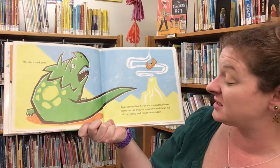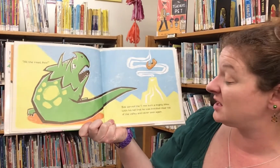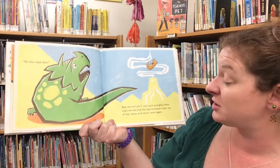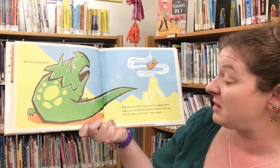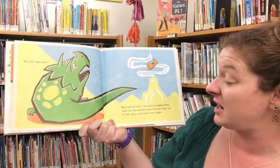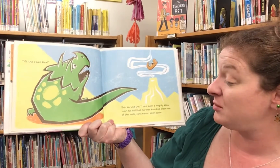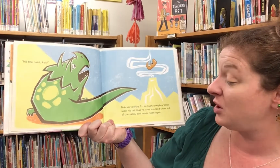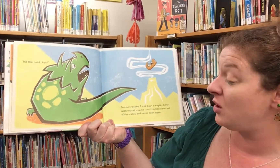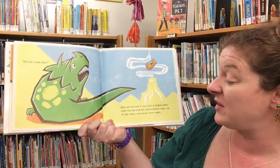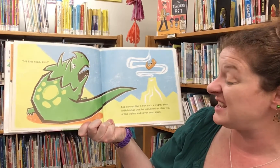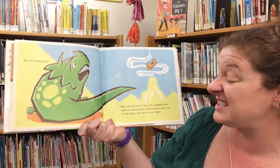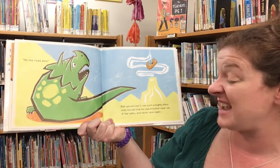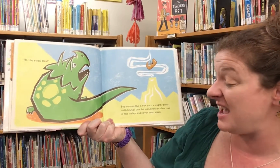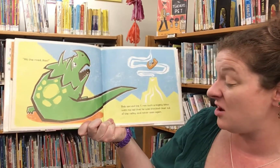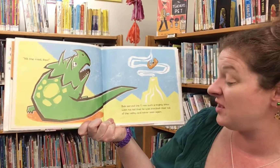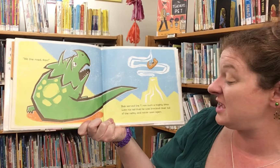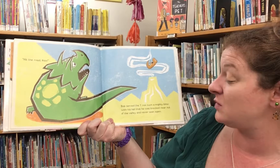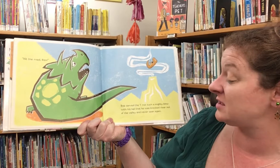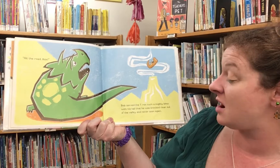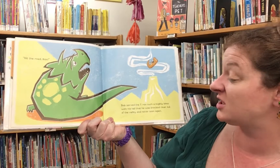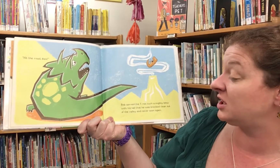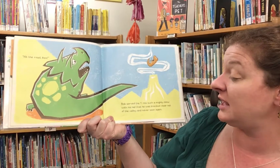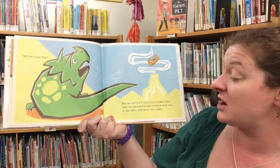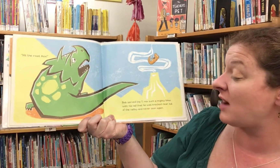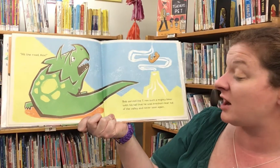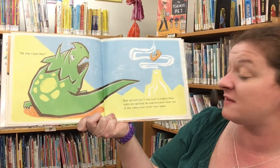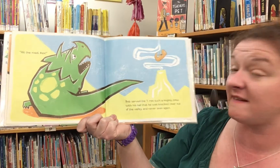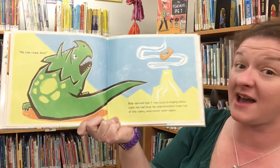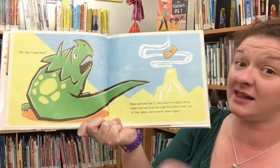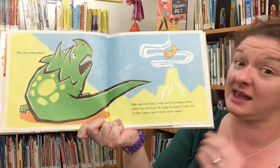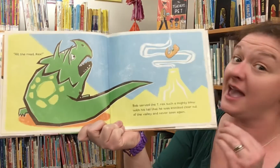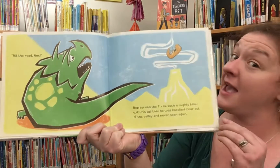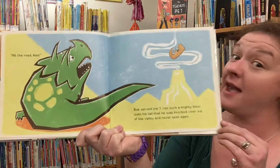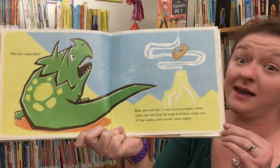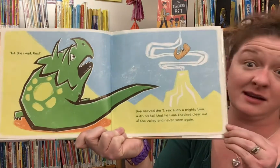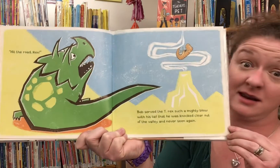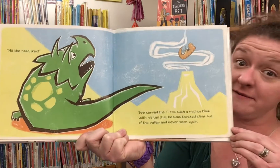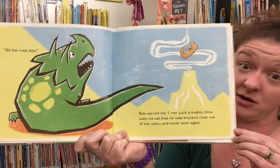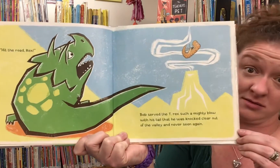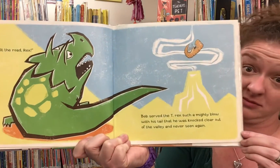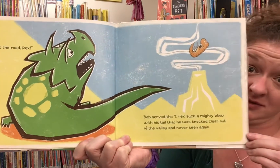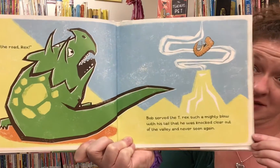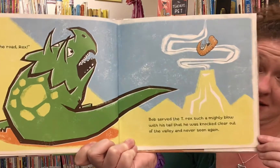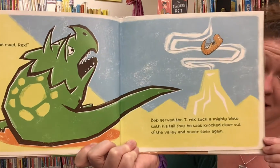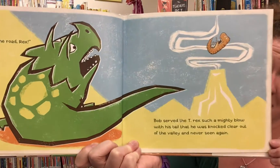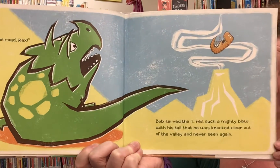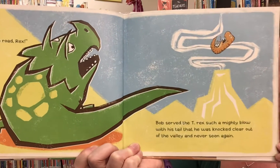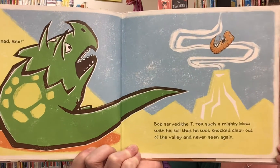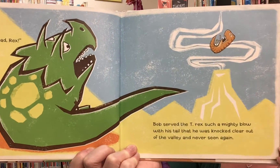a mighty blow with his tail that he was knocked clear out of the valley and never seen again.